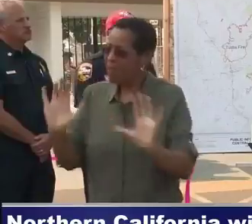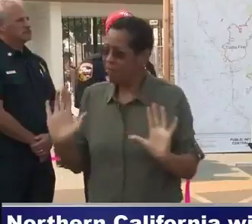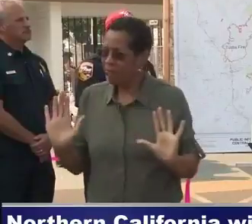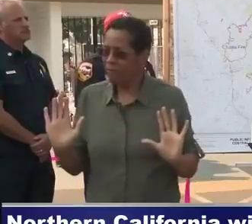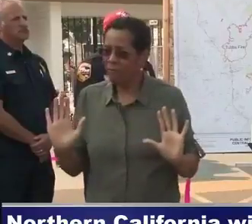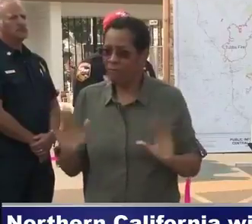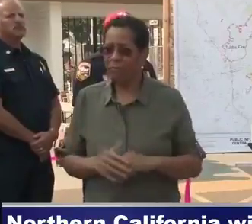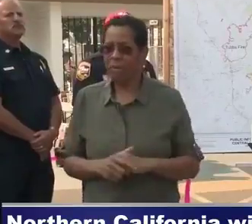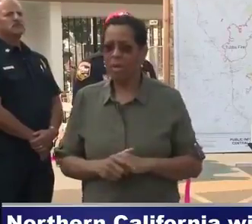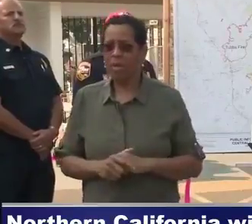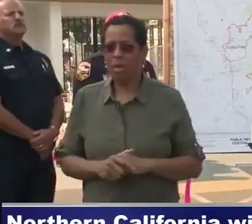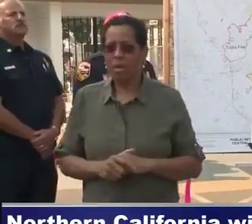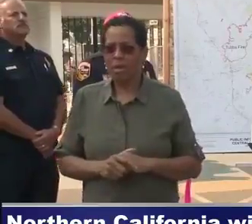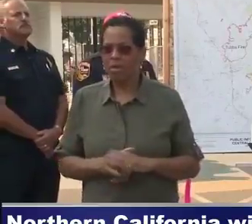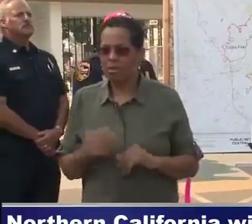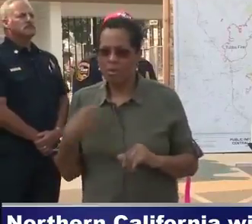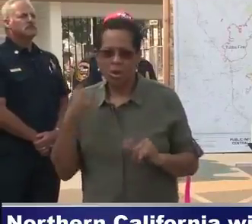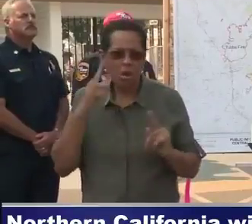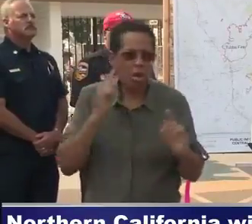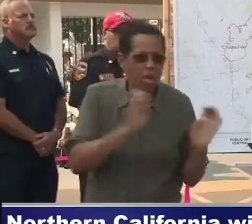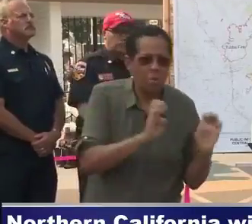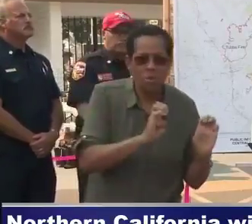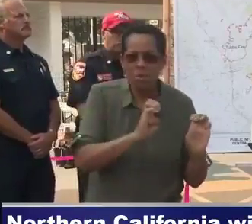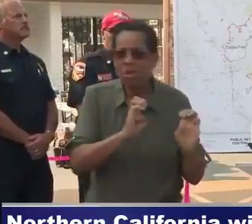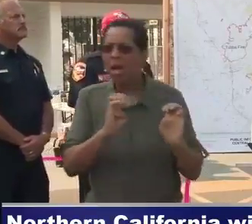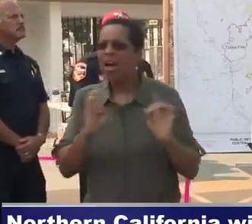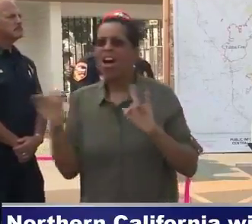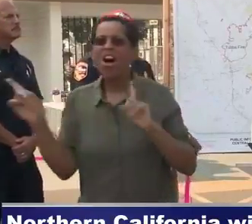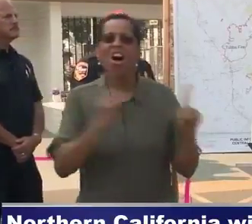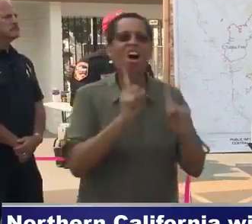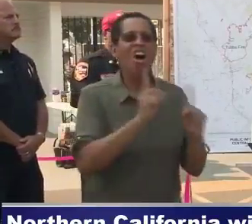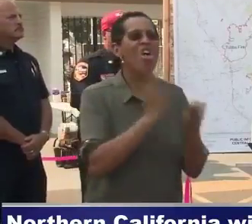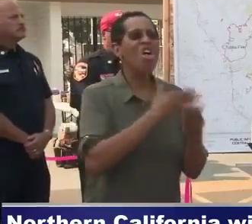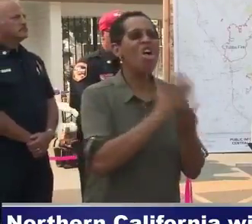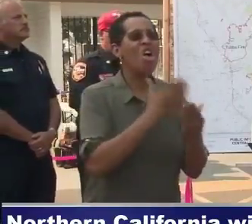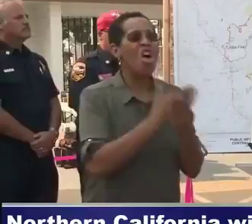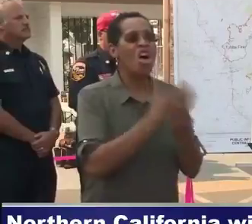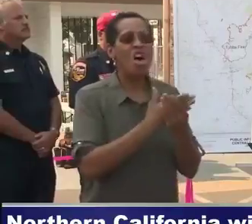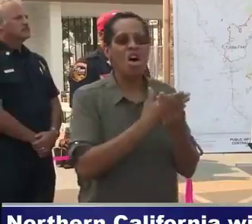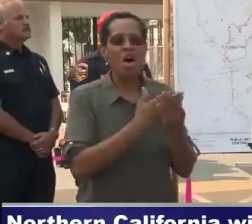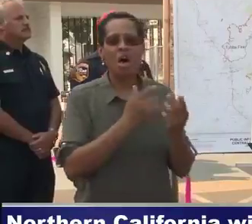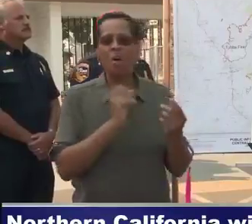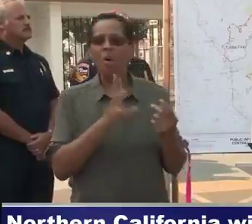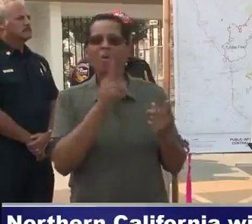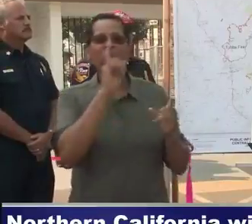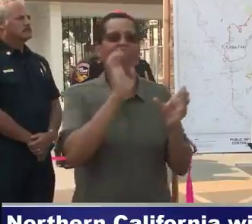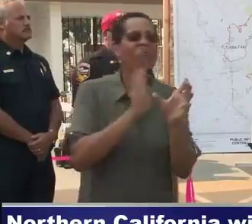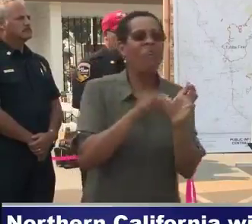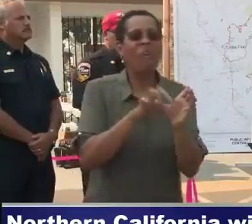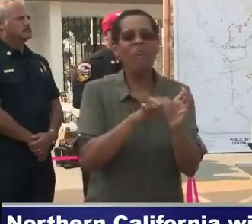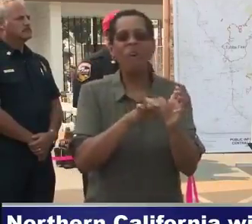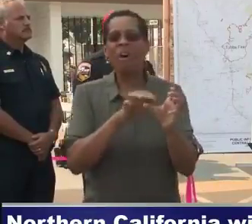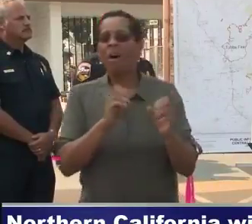with personnel at the scene of an emergency, as well as unlawful entry into closed areas